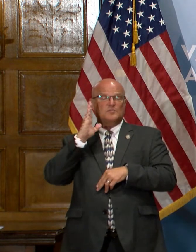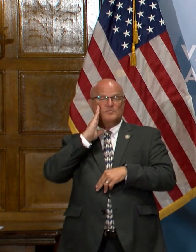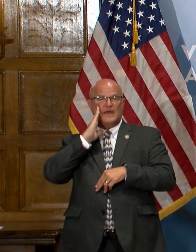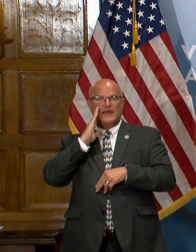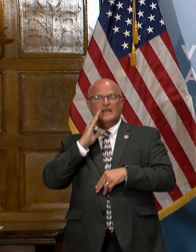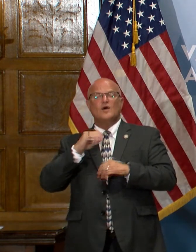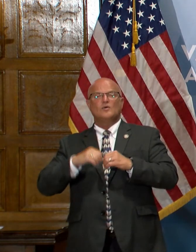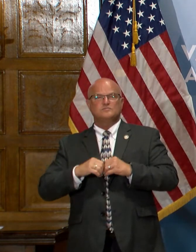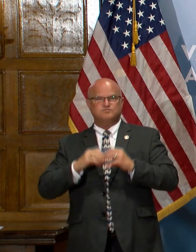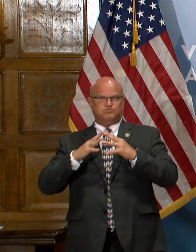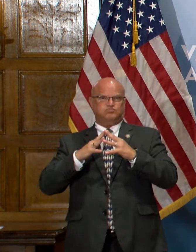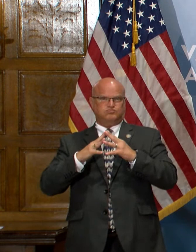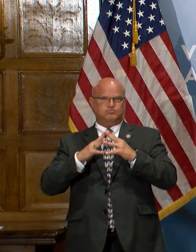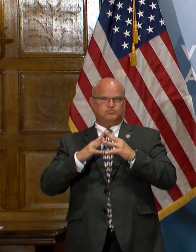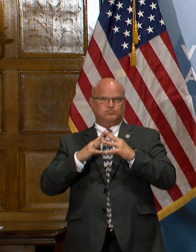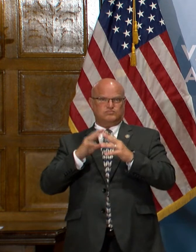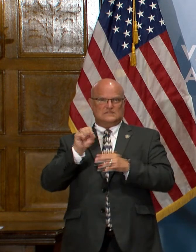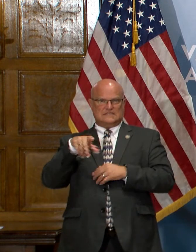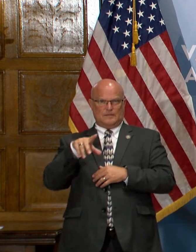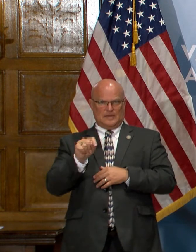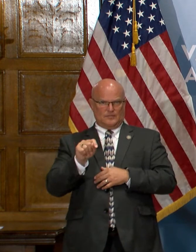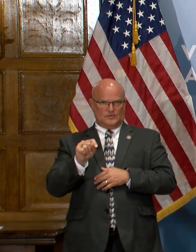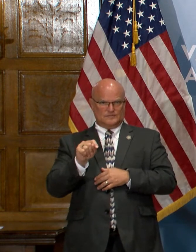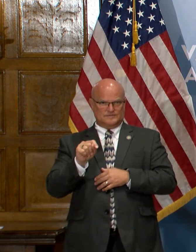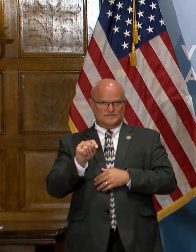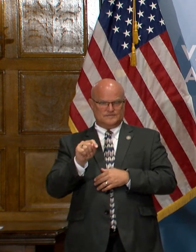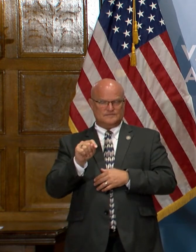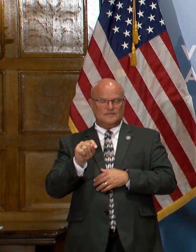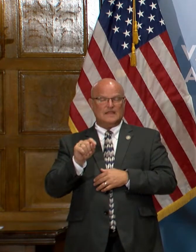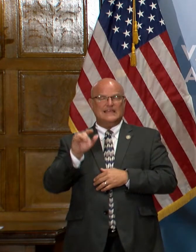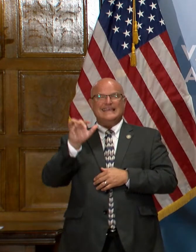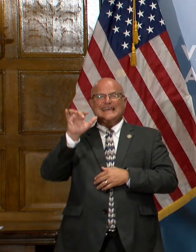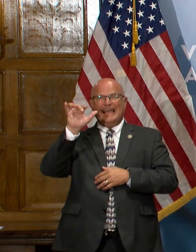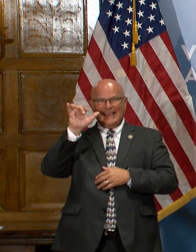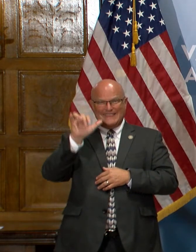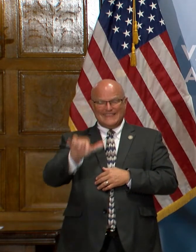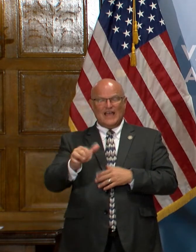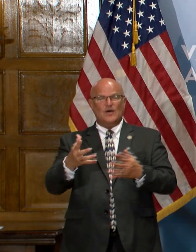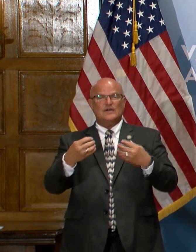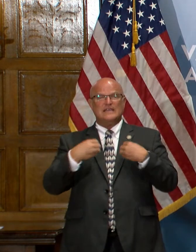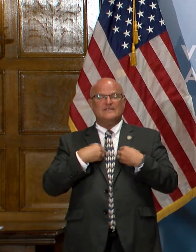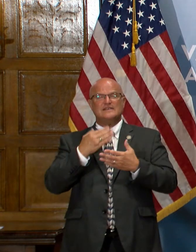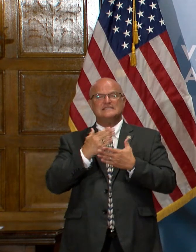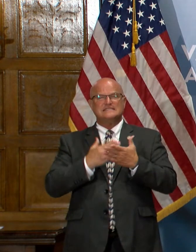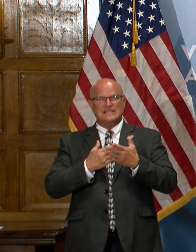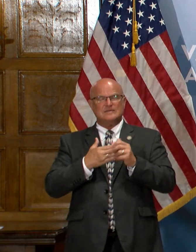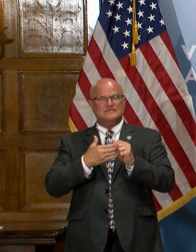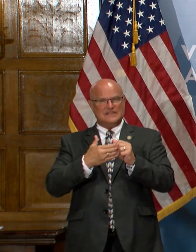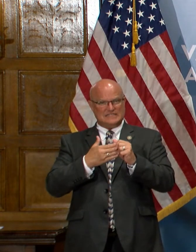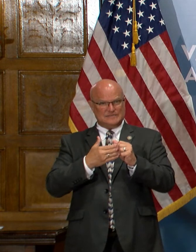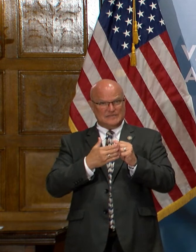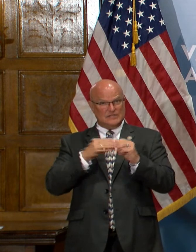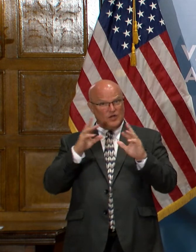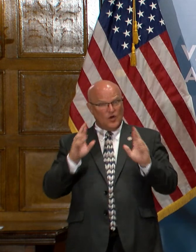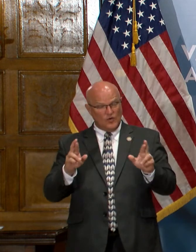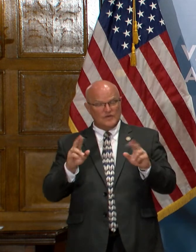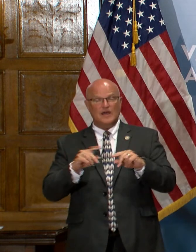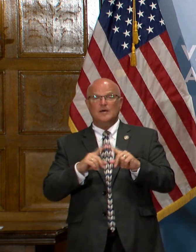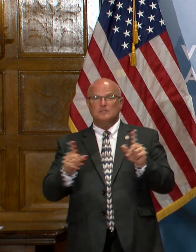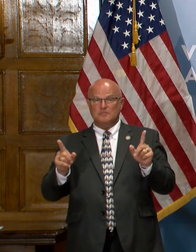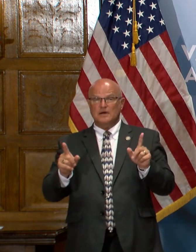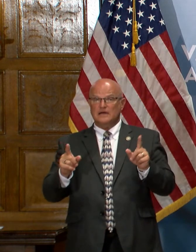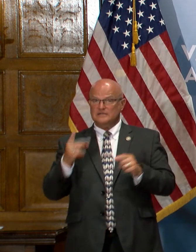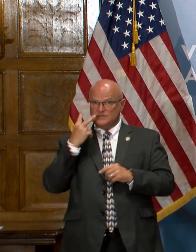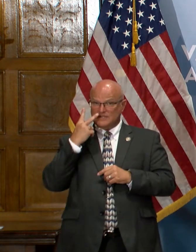planned to come online in September. And that will give us some cushion, hopefully. But as you